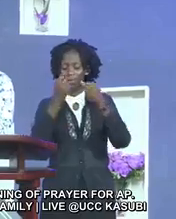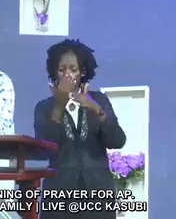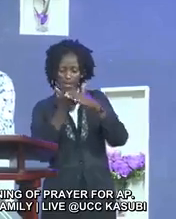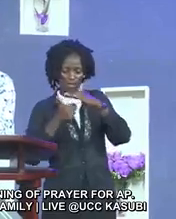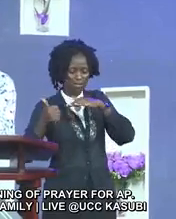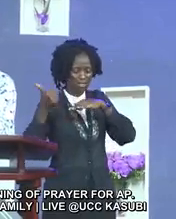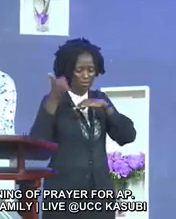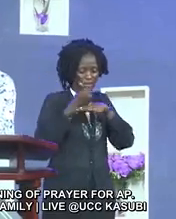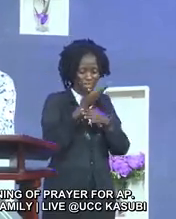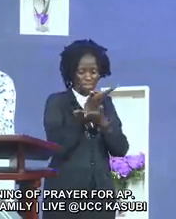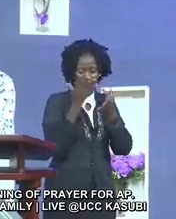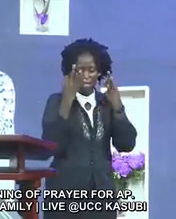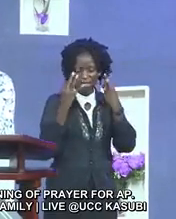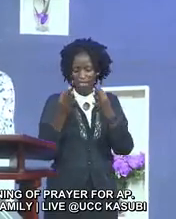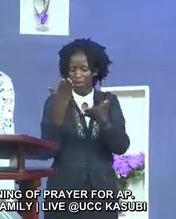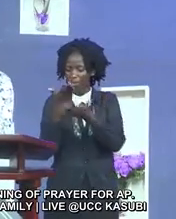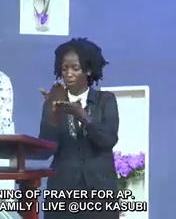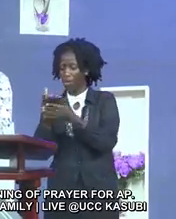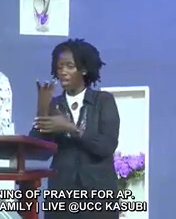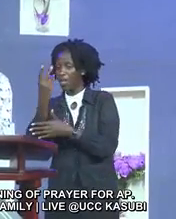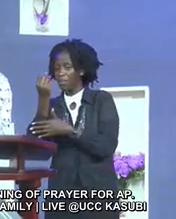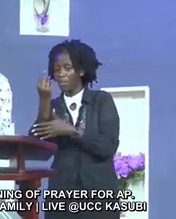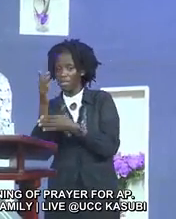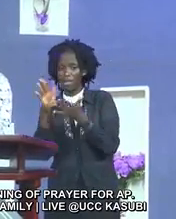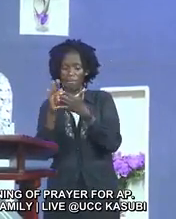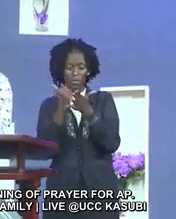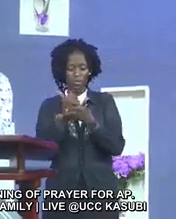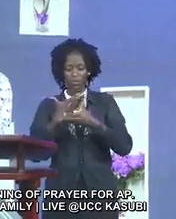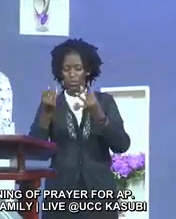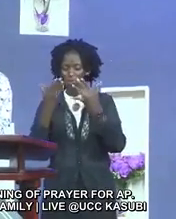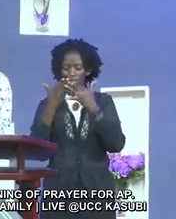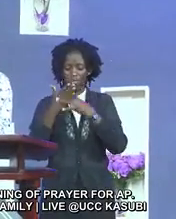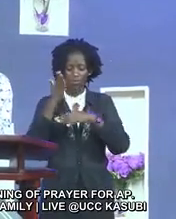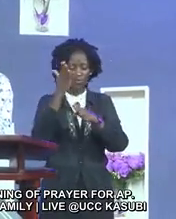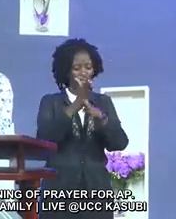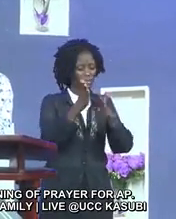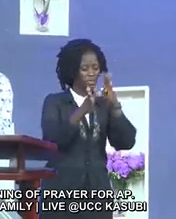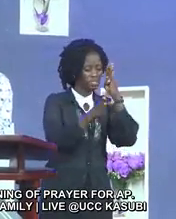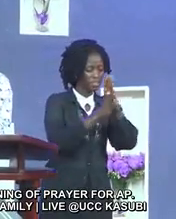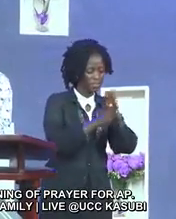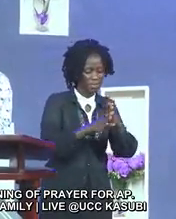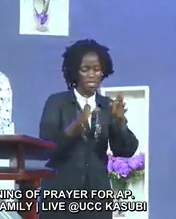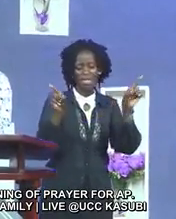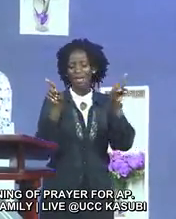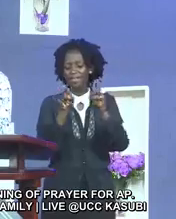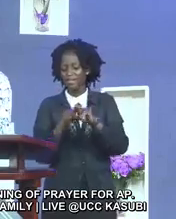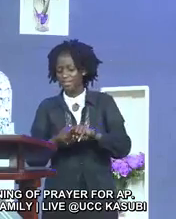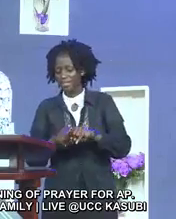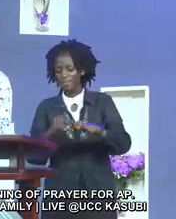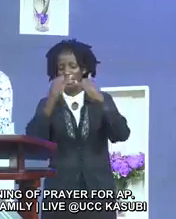kuleeta kusaba sente kulalanga we tubadde tuyita twe tuli mu tuzimbe tuli mu mass wedding